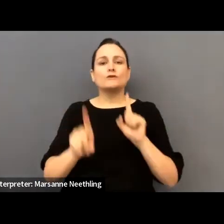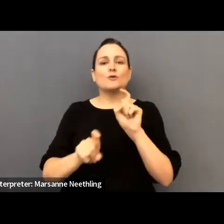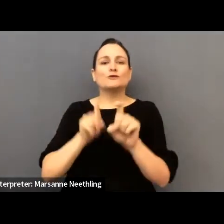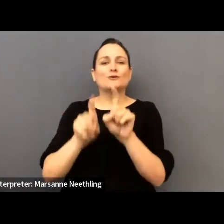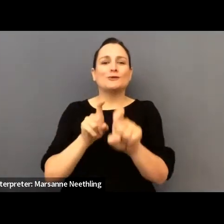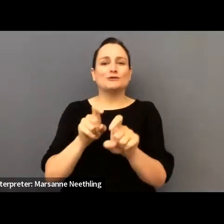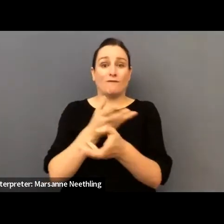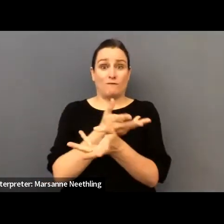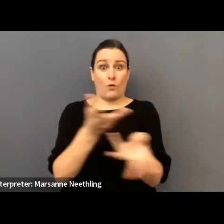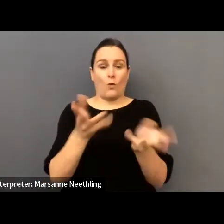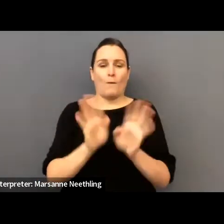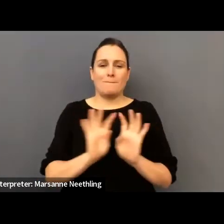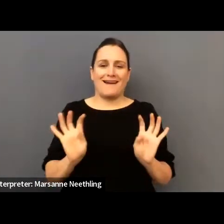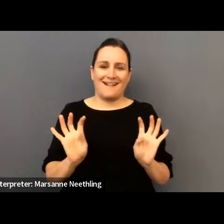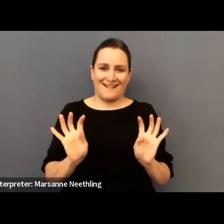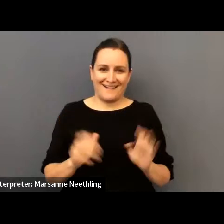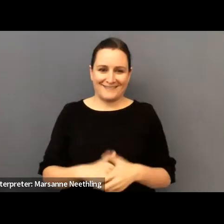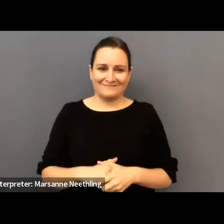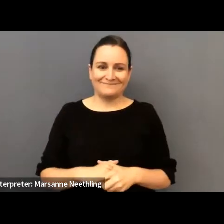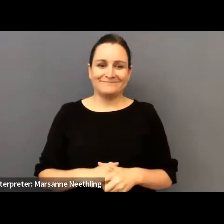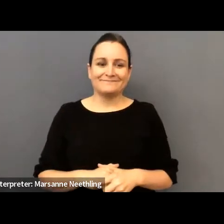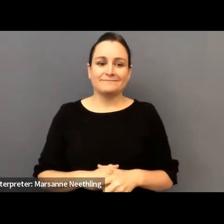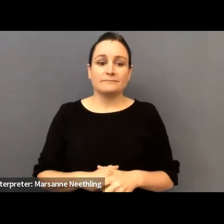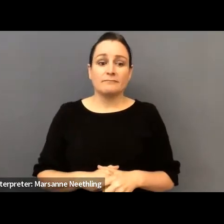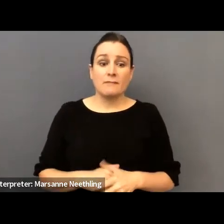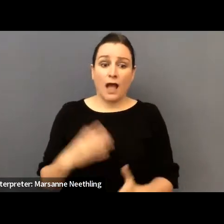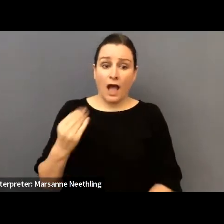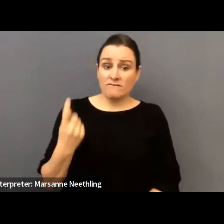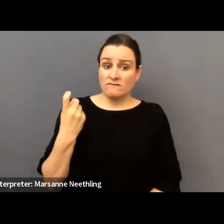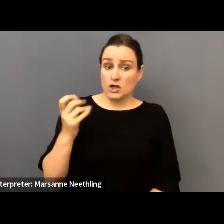question that someone would like to ask as well.